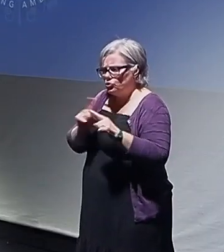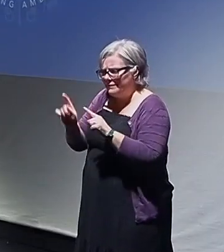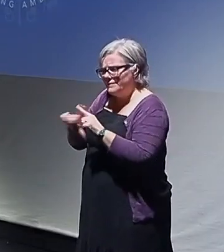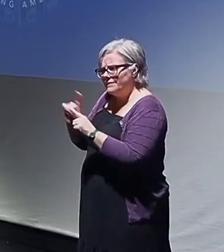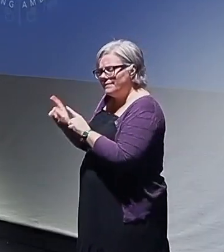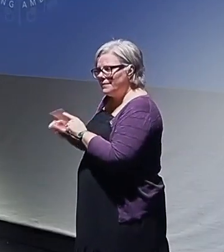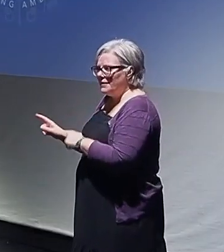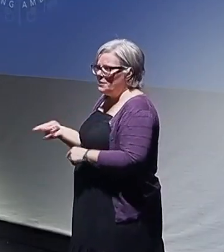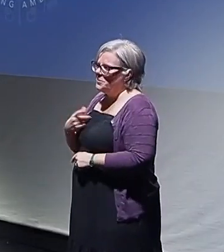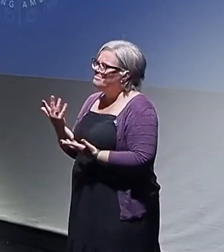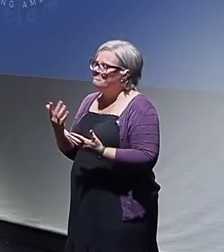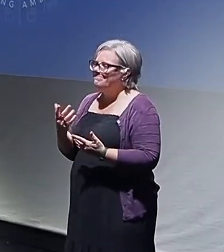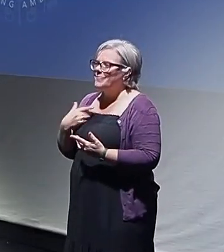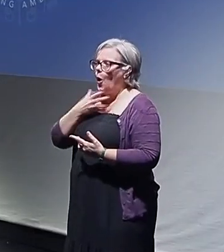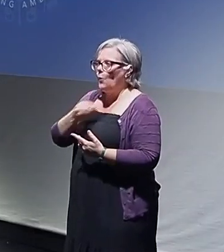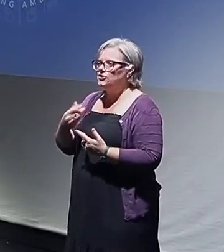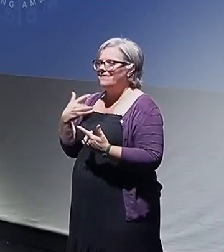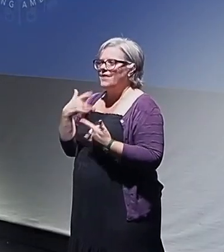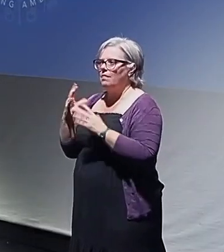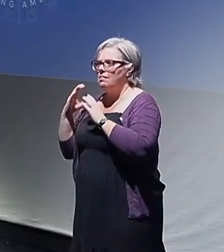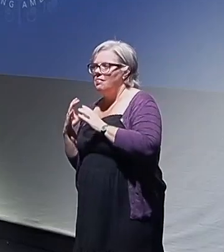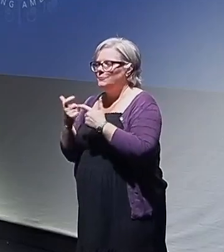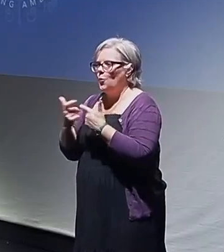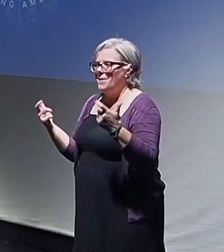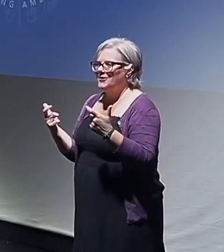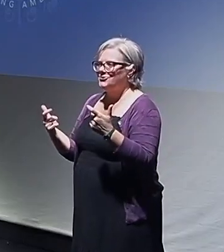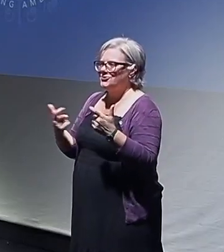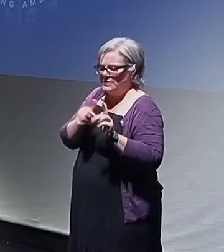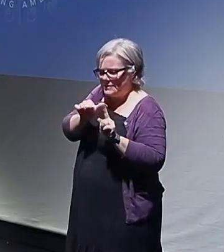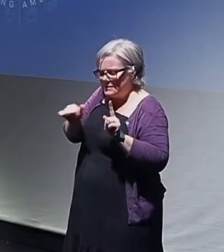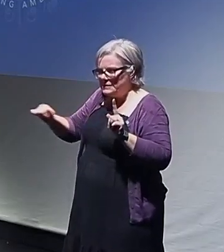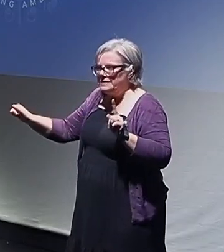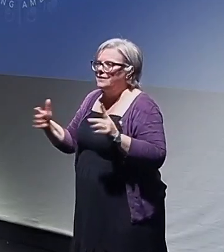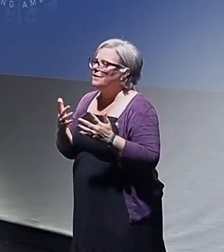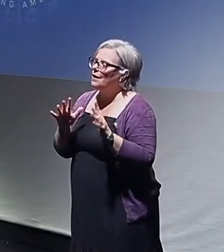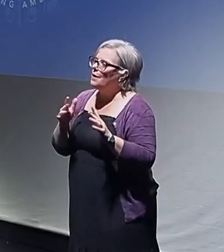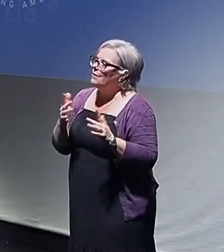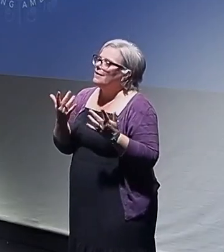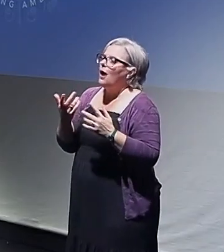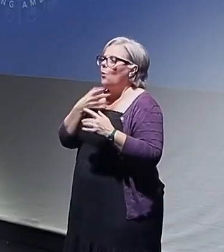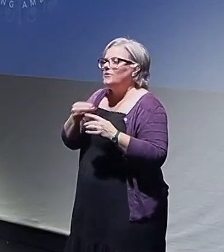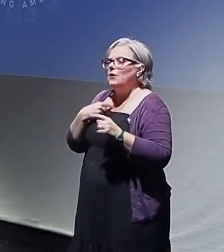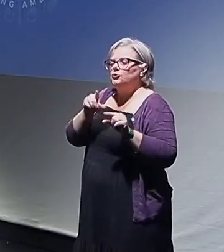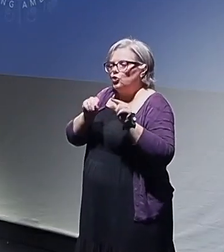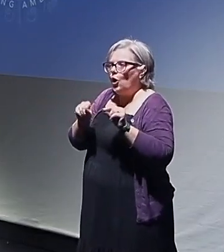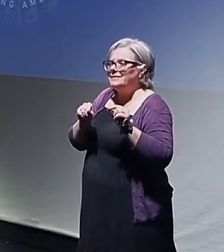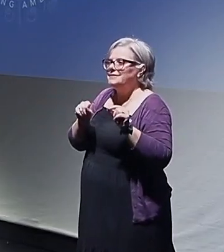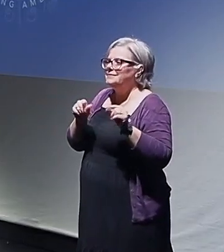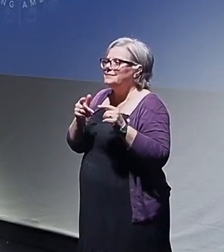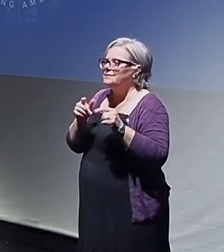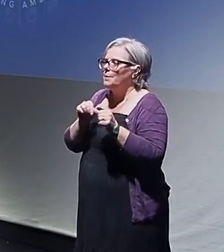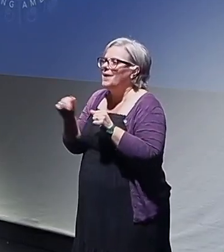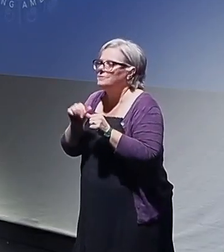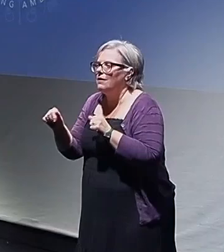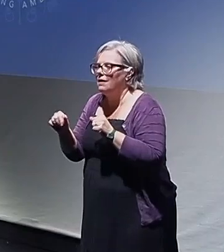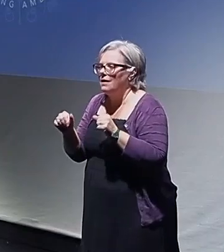yeah, I wish I hadn't done sometimes as much as I have done. I think I've made choices earlier on, and I'm like, I